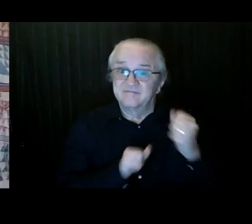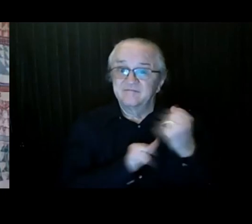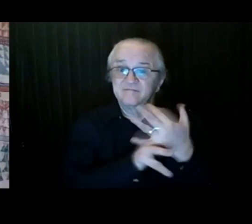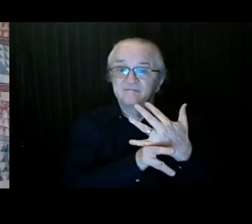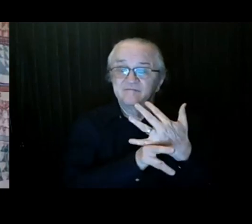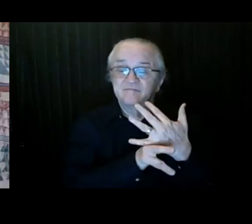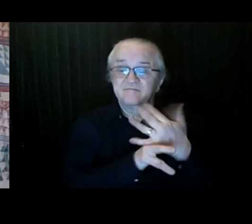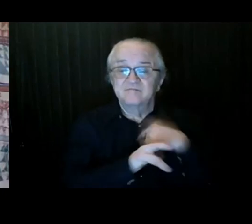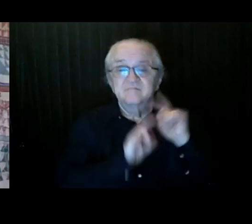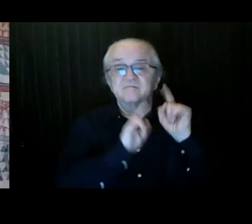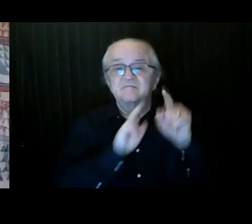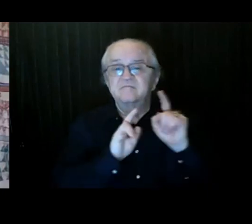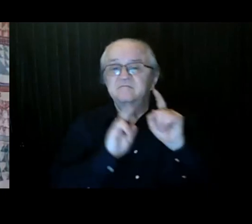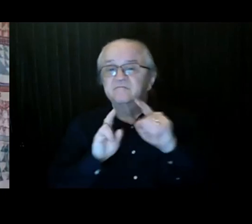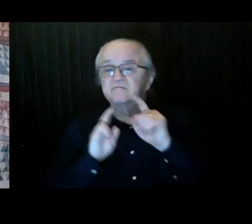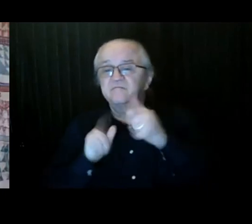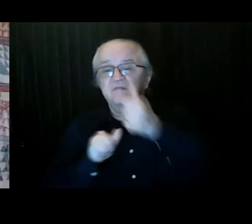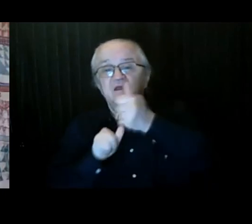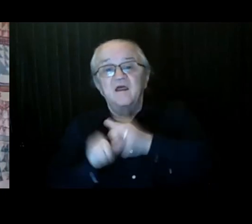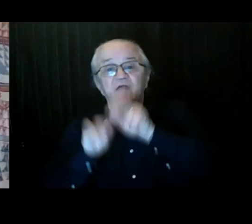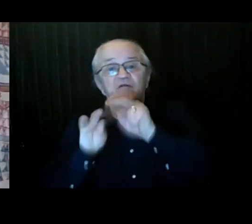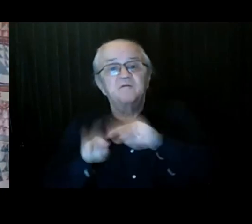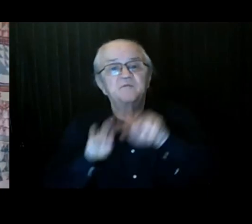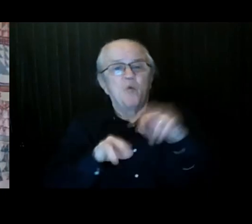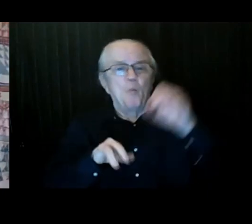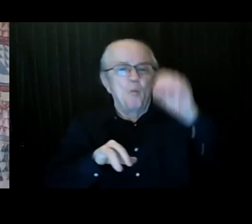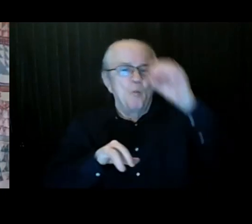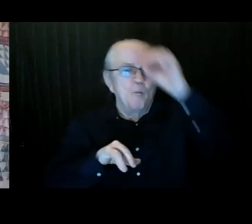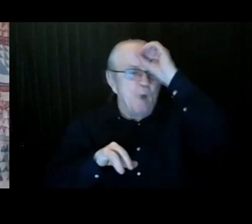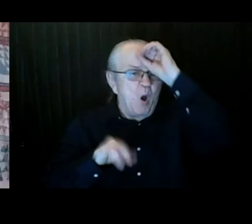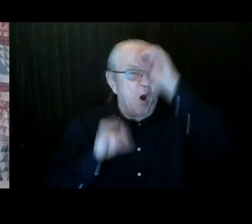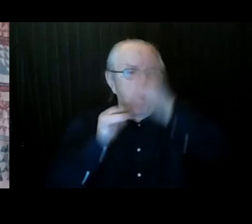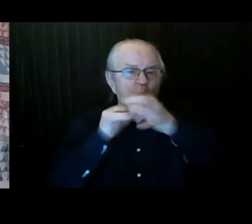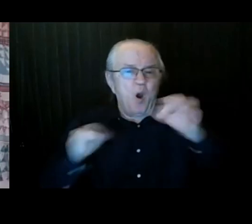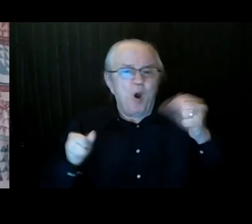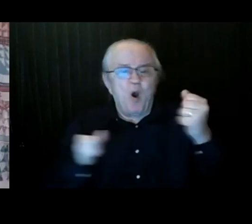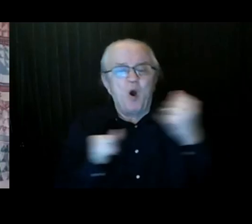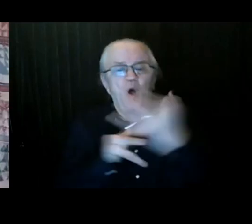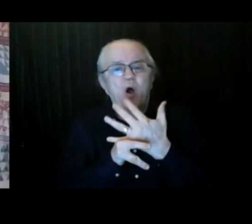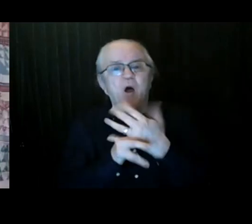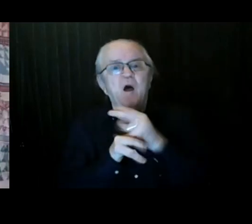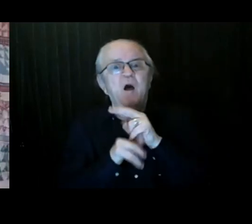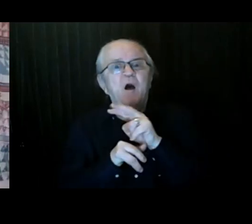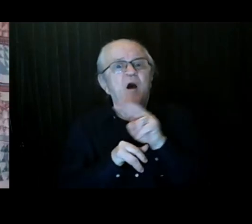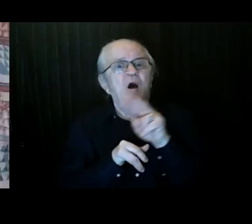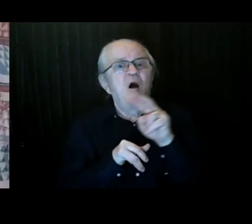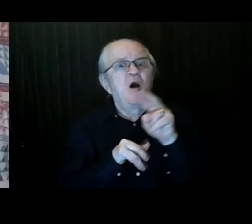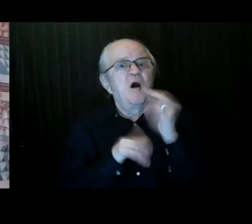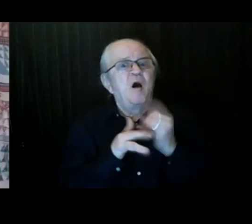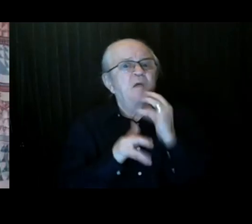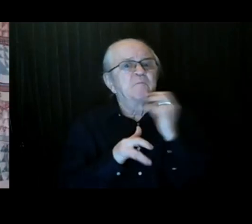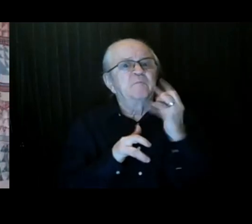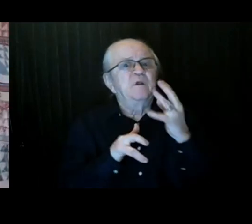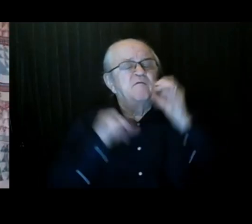I would go to every museum. I didn't understand a lick of German, but I would go to every museum I could find, and I would look at the beautiful art and the amazing